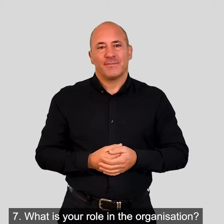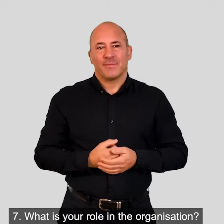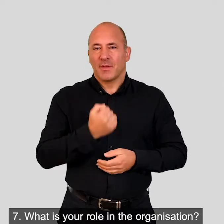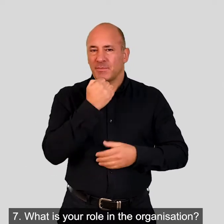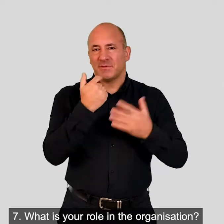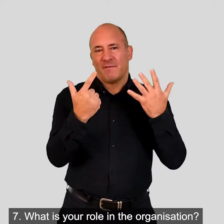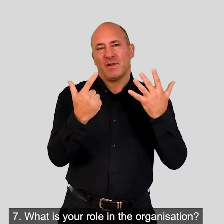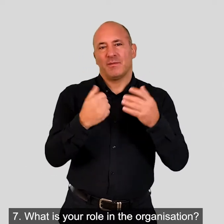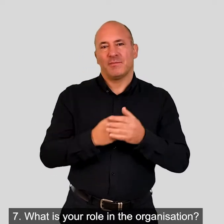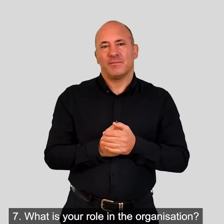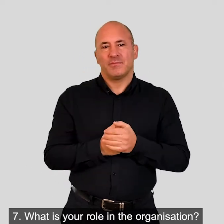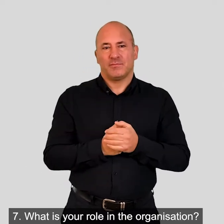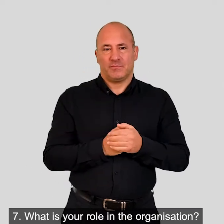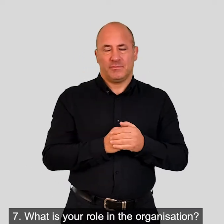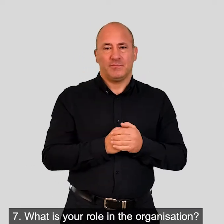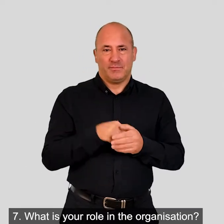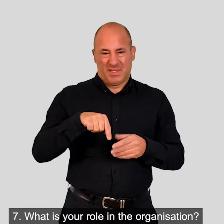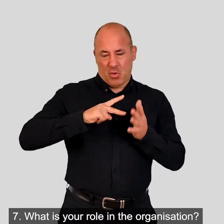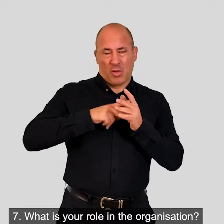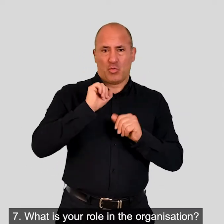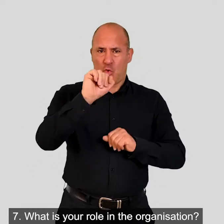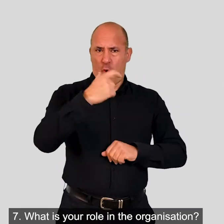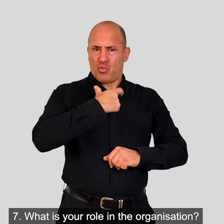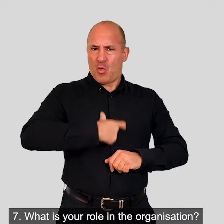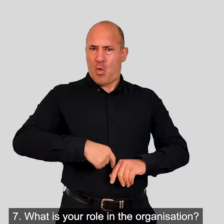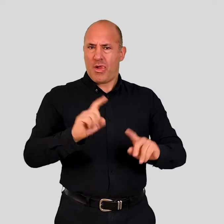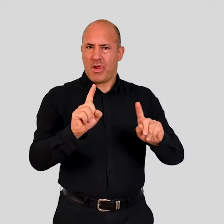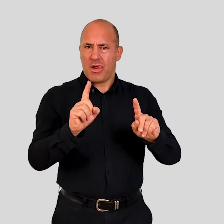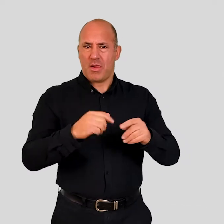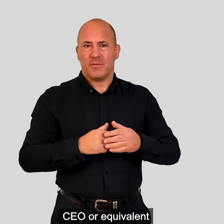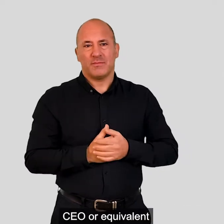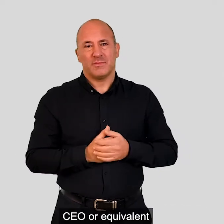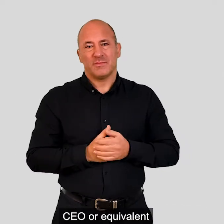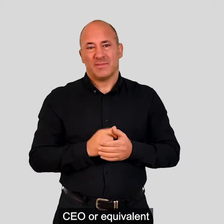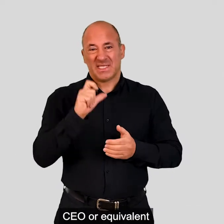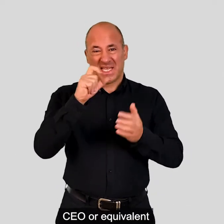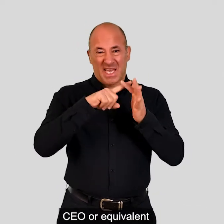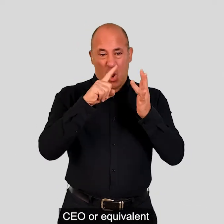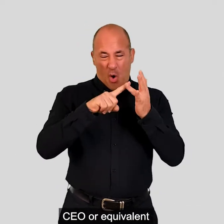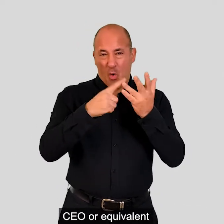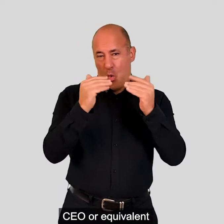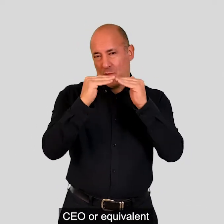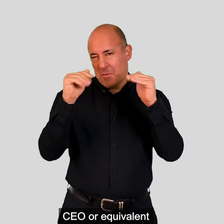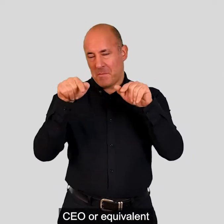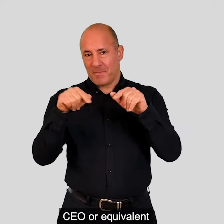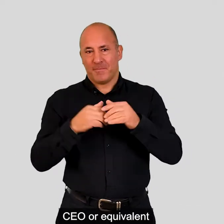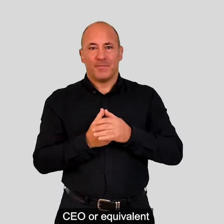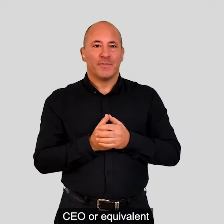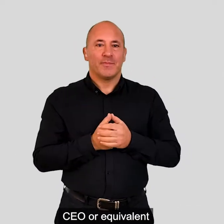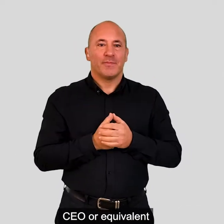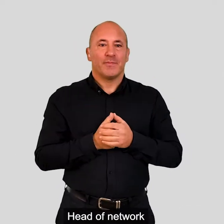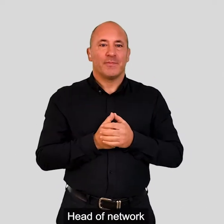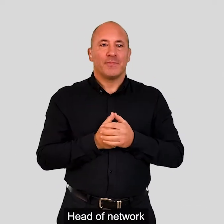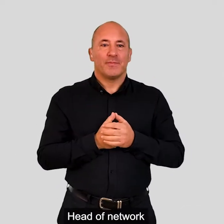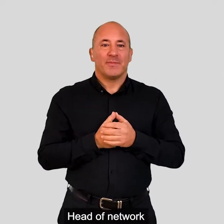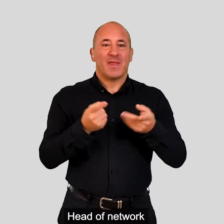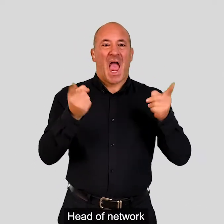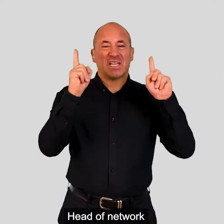7. What is your role in the organisation? CEO or equivalent, head of